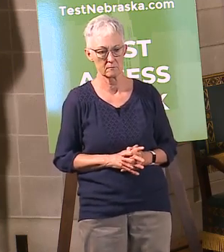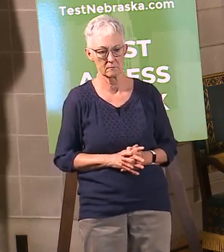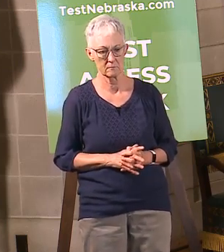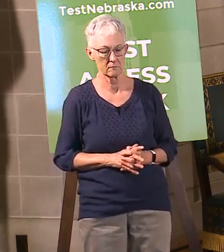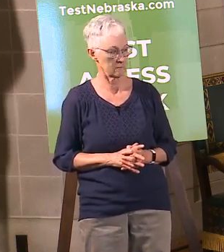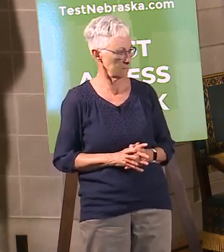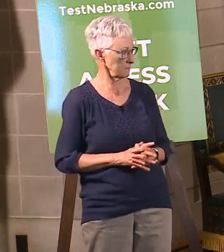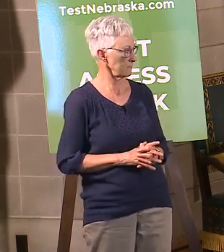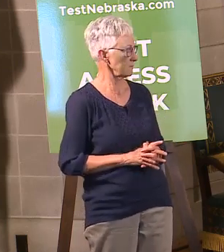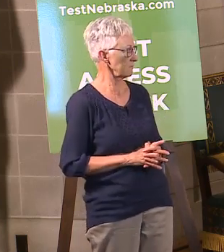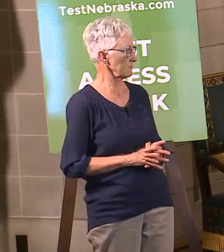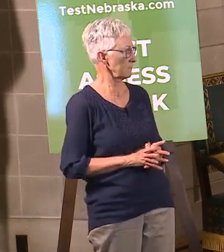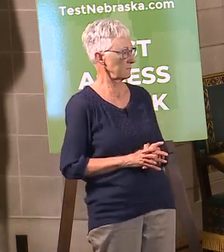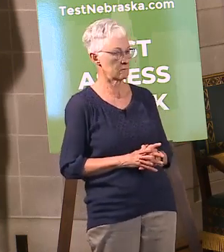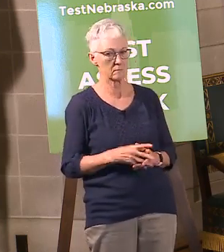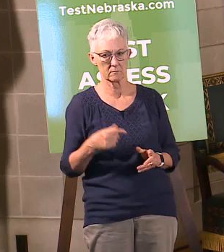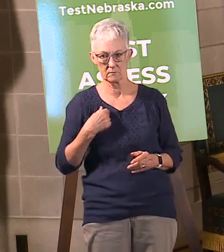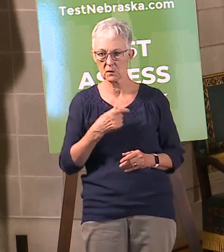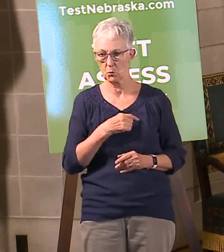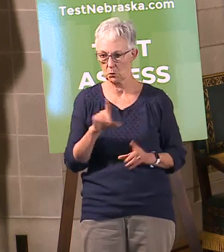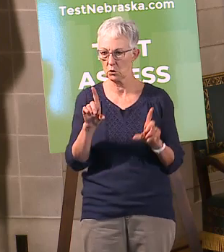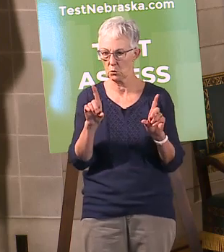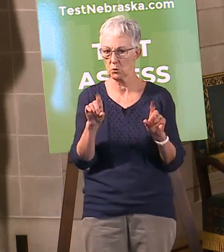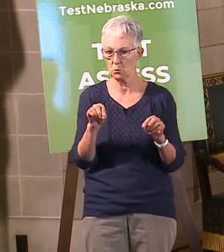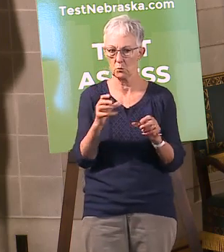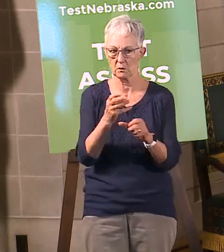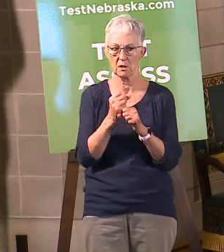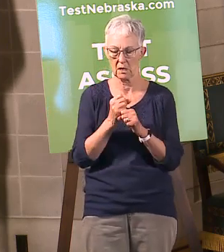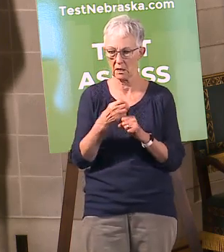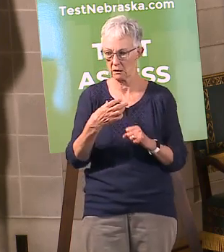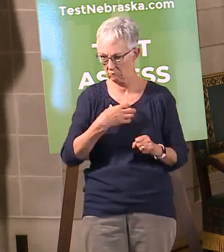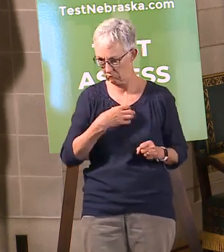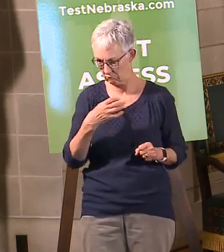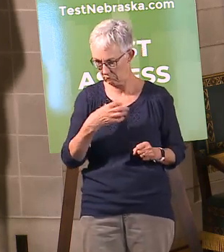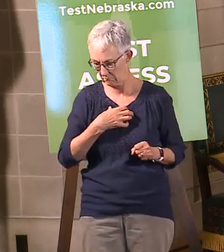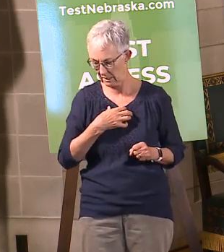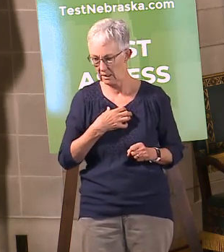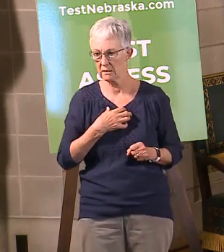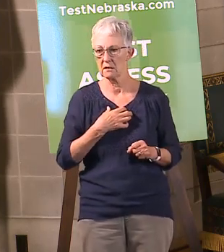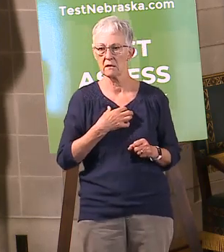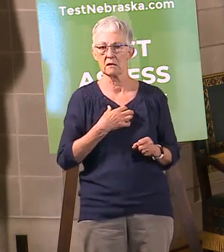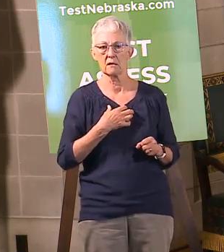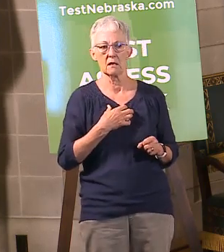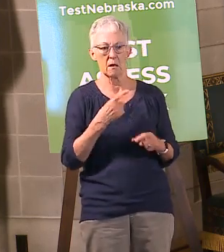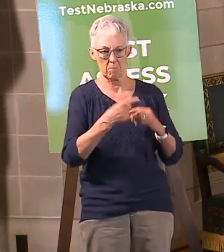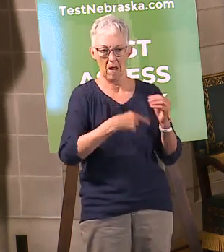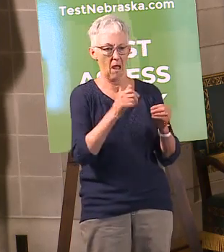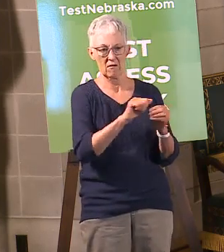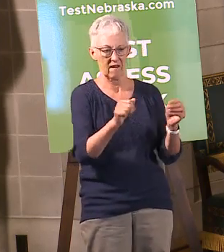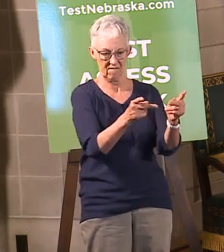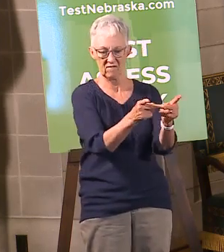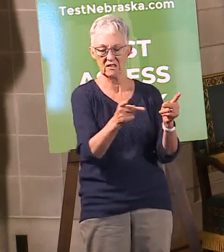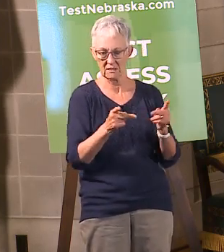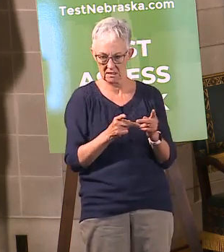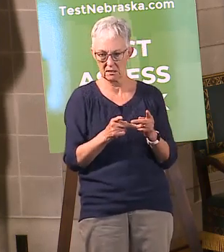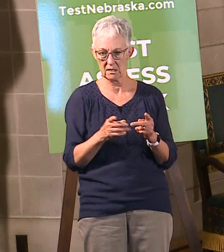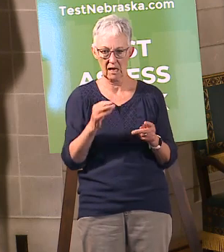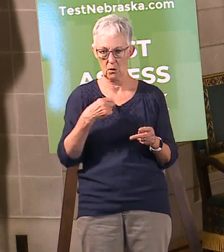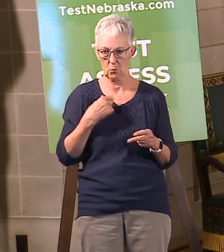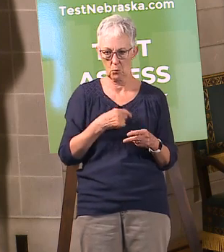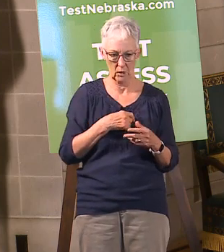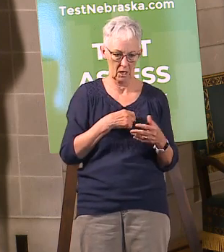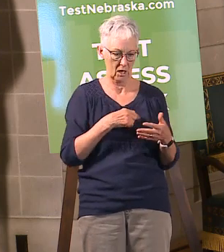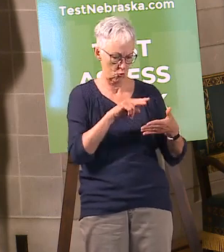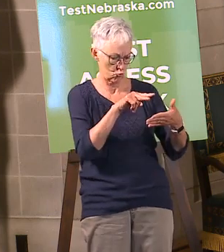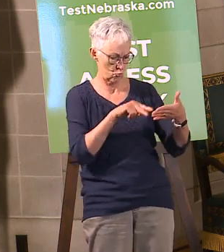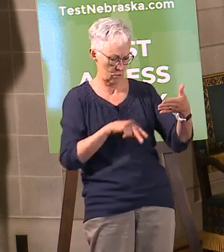We do receive complaints, and those each are prioritized when they're received. And we